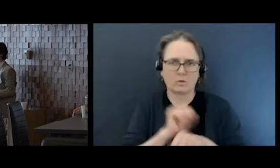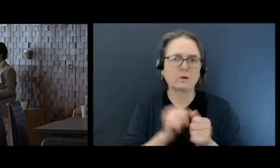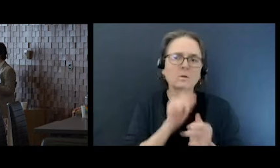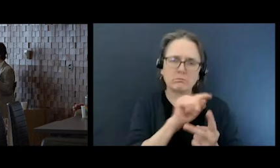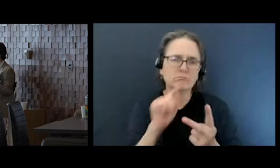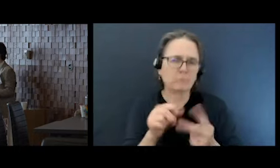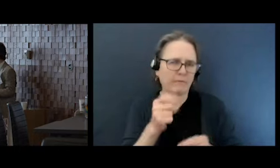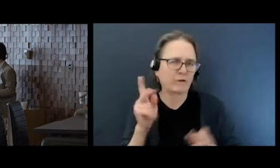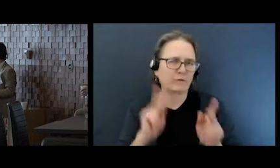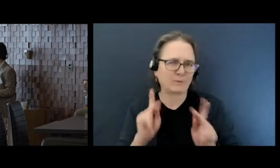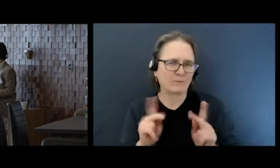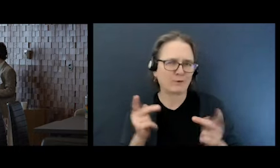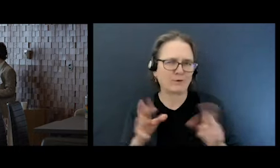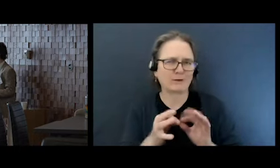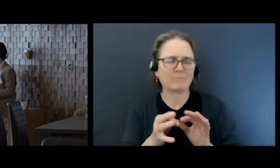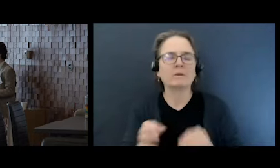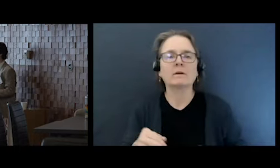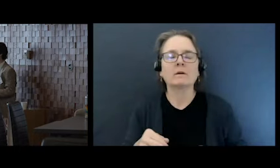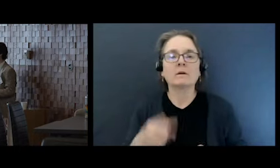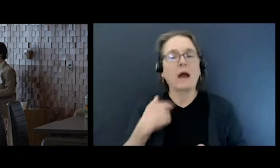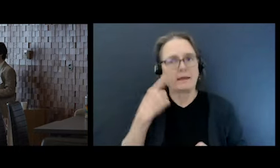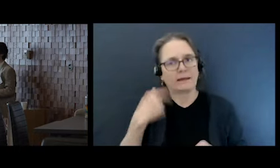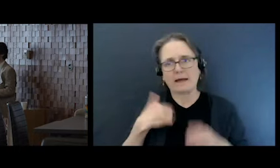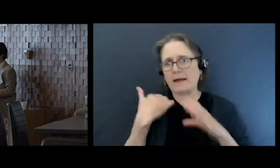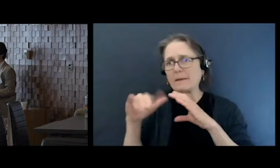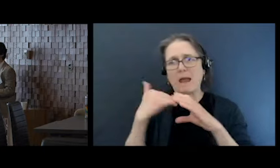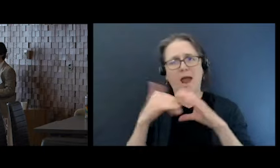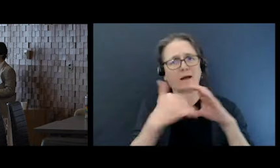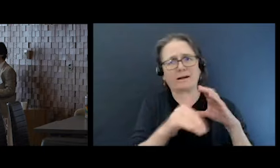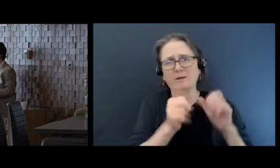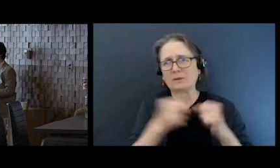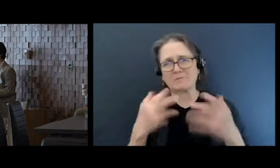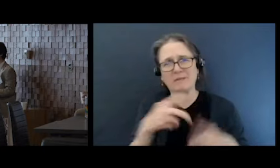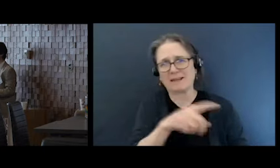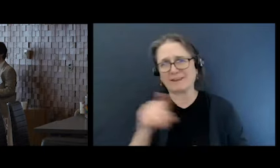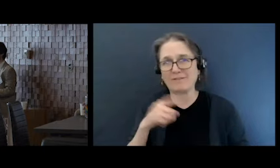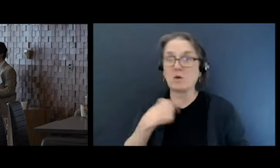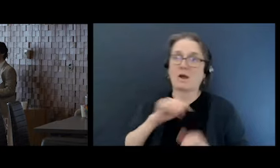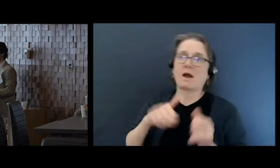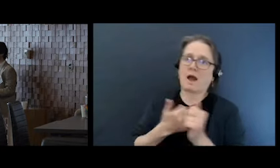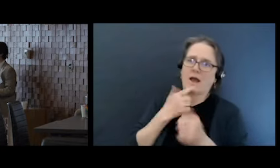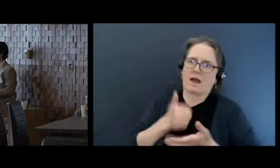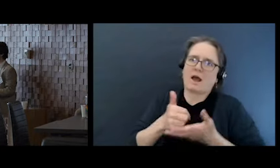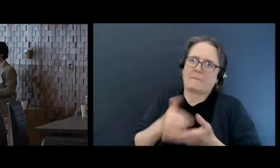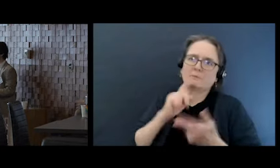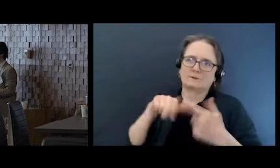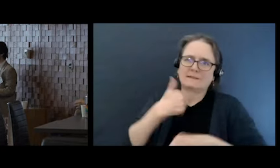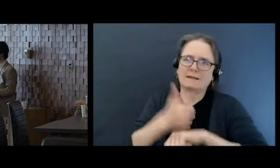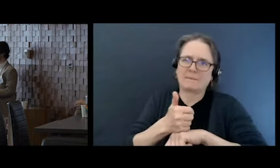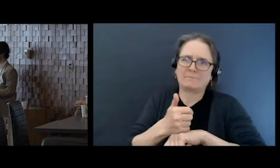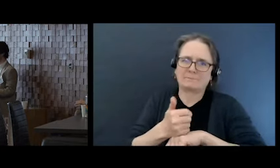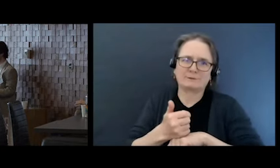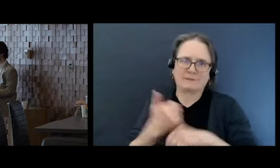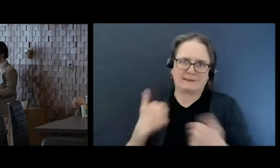And I've probably been emailing back and forth with a lot of you because I've been helping set up this event. But yeah, that's me.